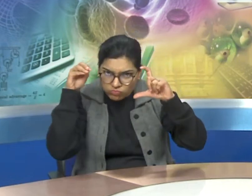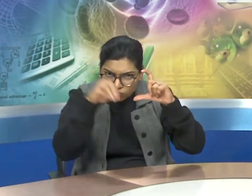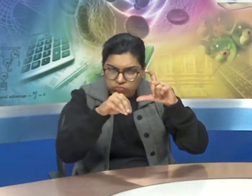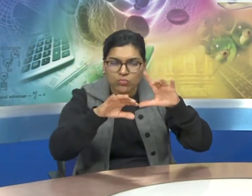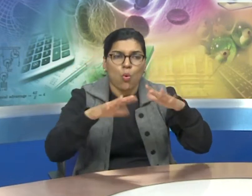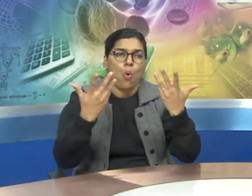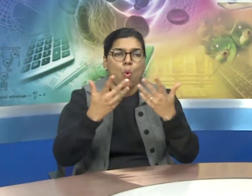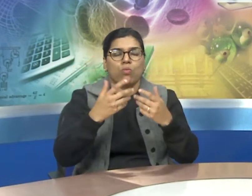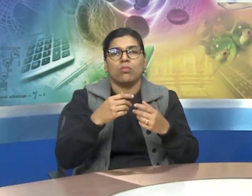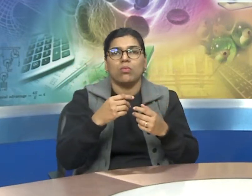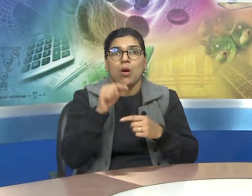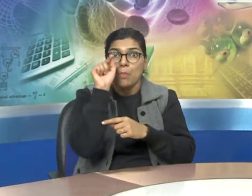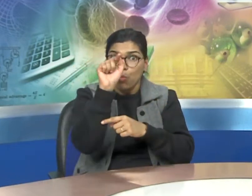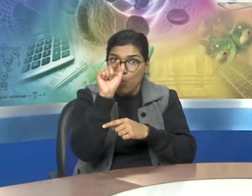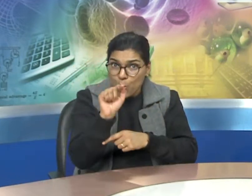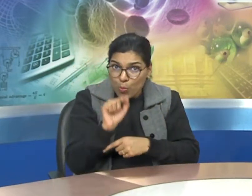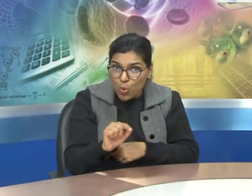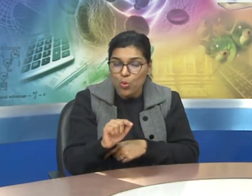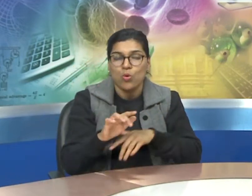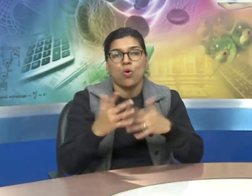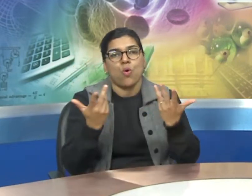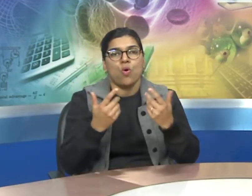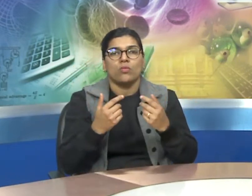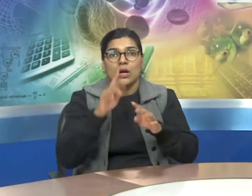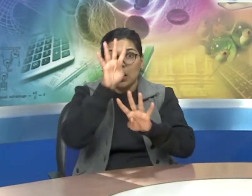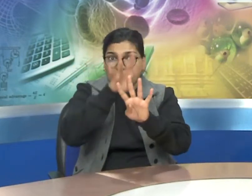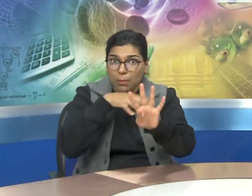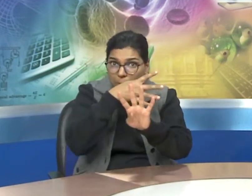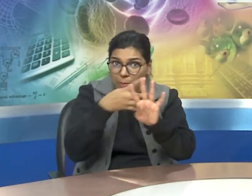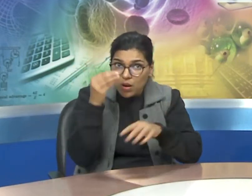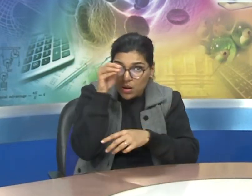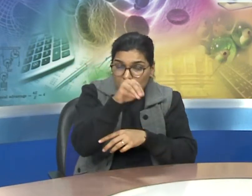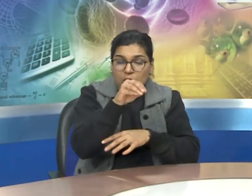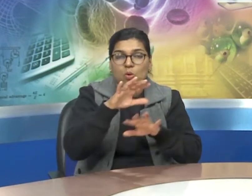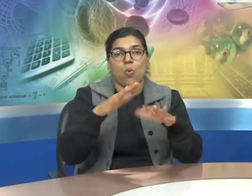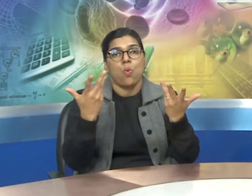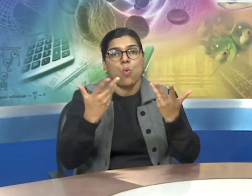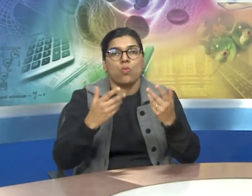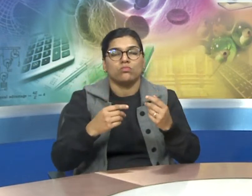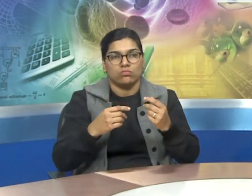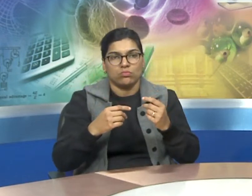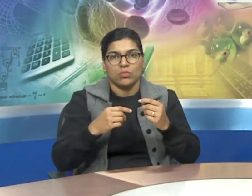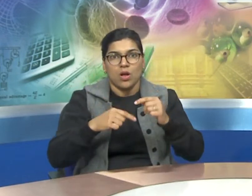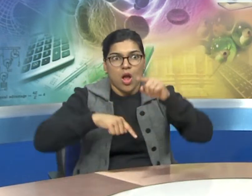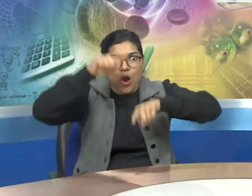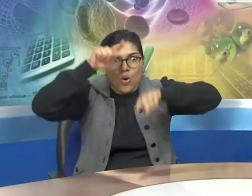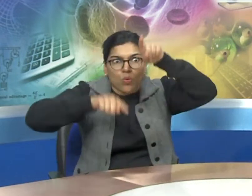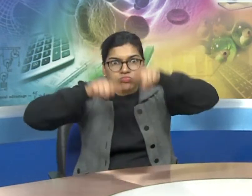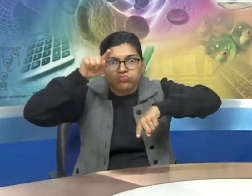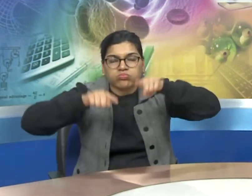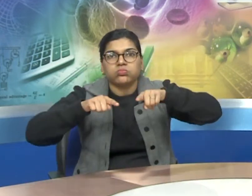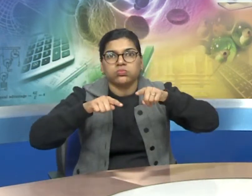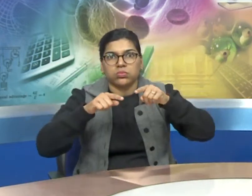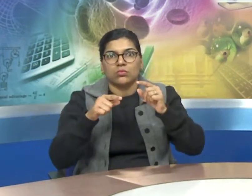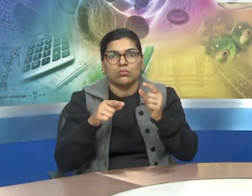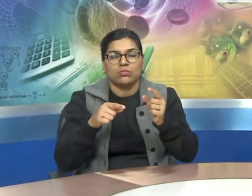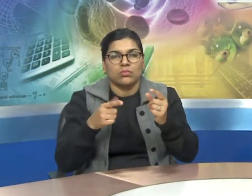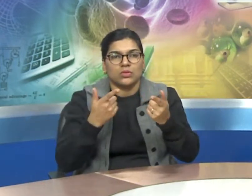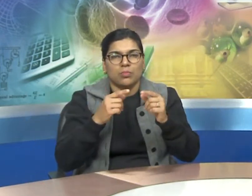another slide layout which has title and content. in which you can put your content, you can put